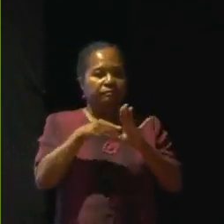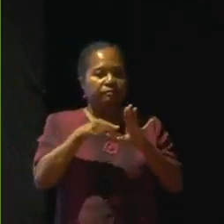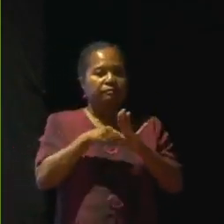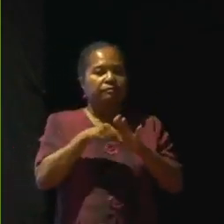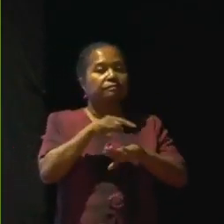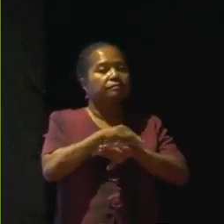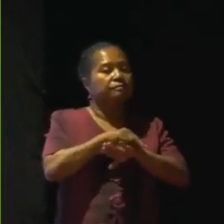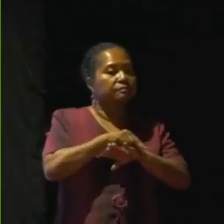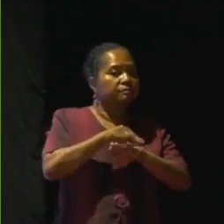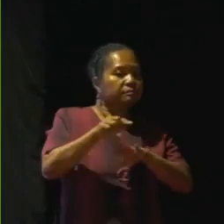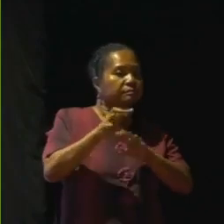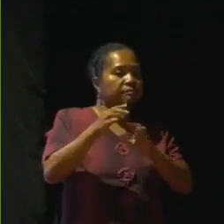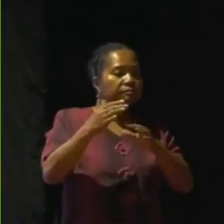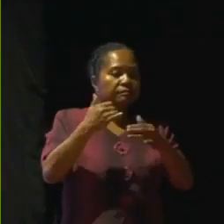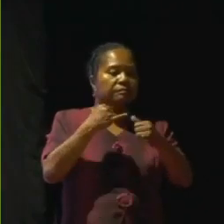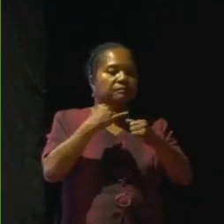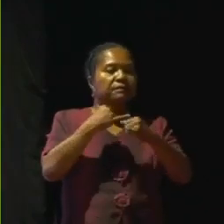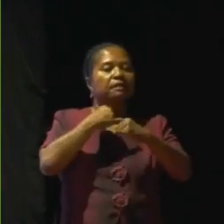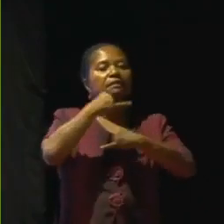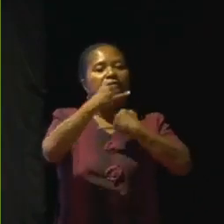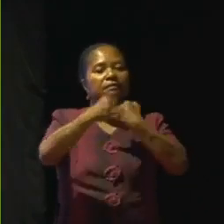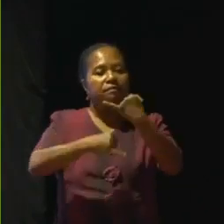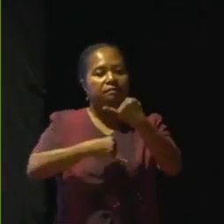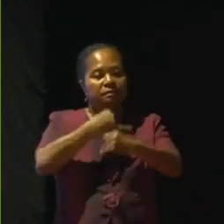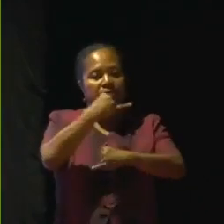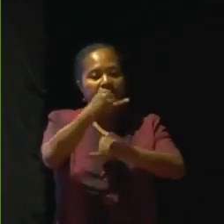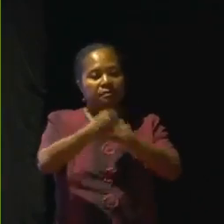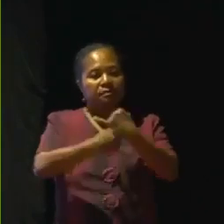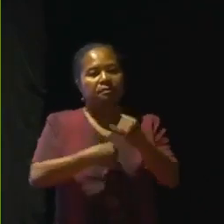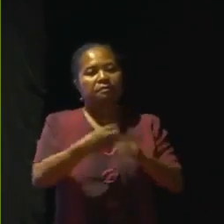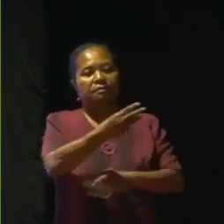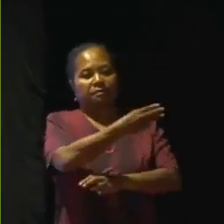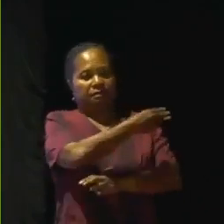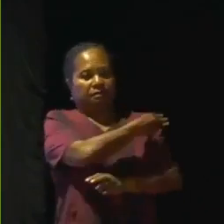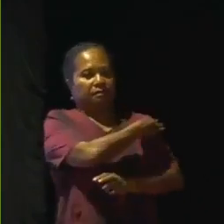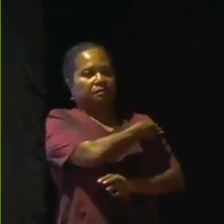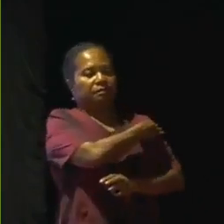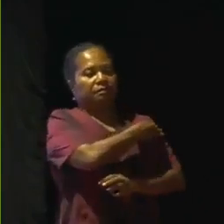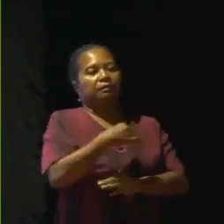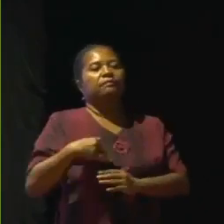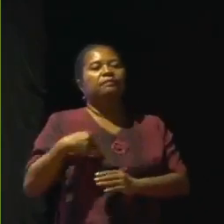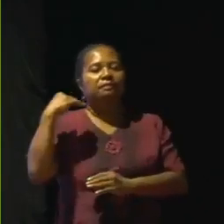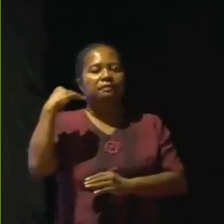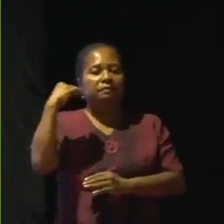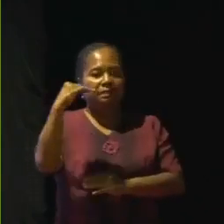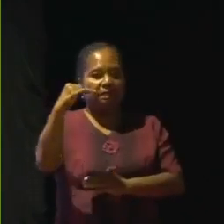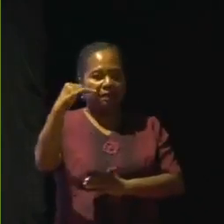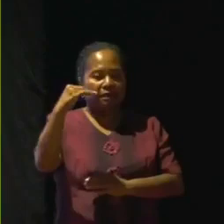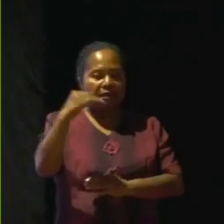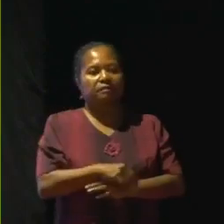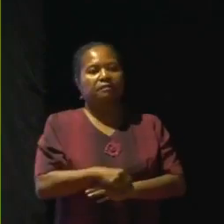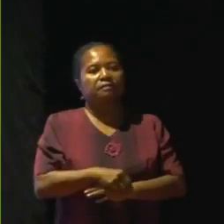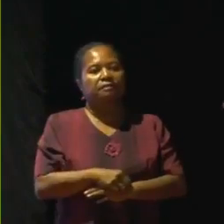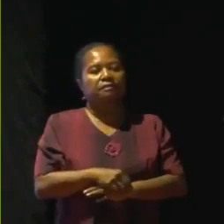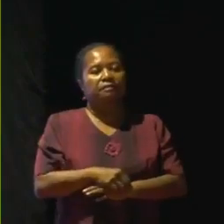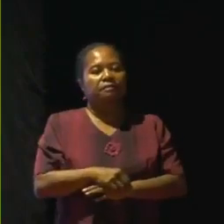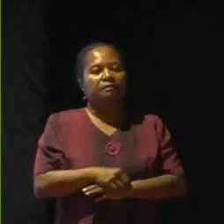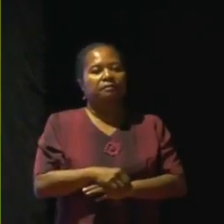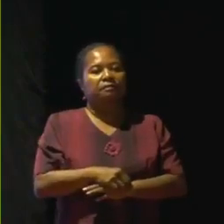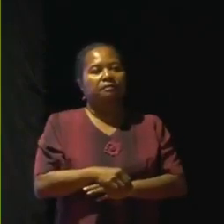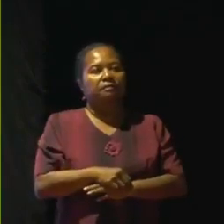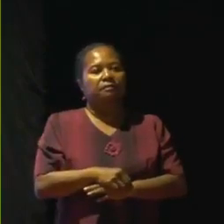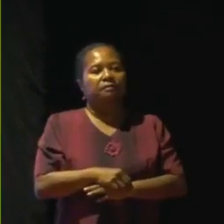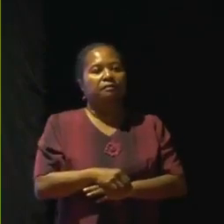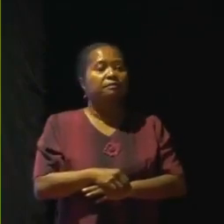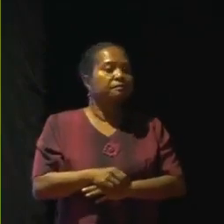be international cybersecurity standards, whether it be system and organizational controls, SOC2,